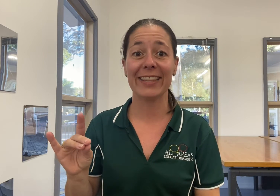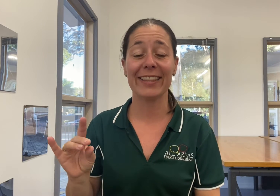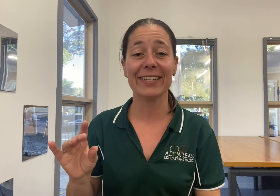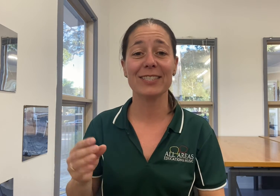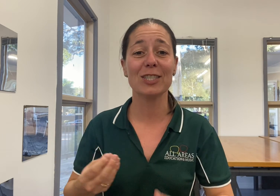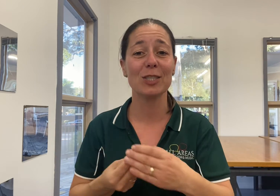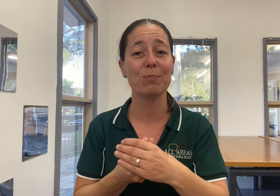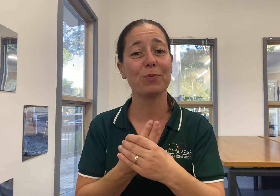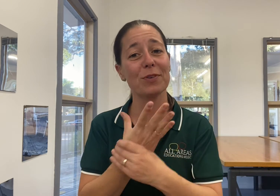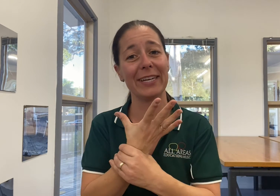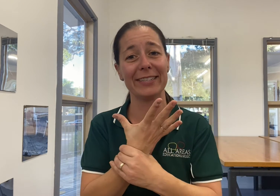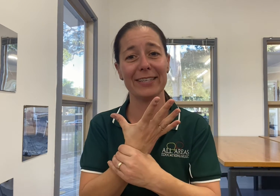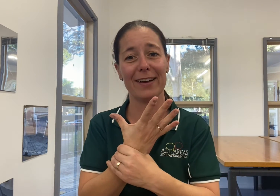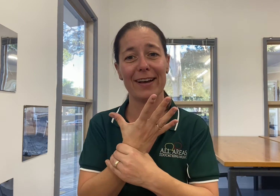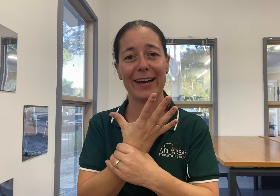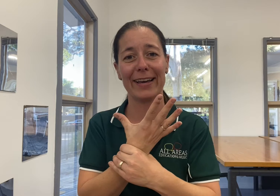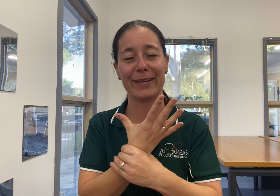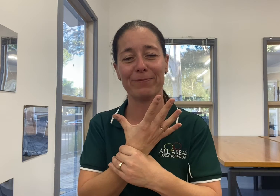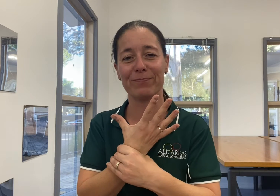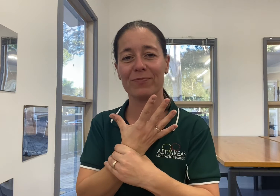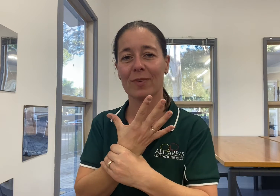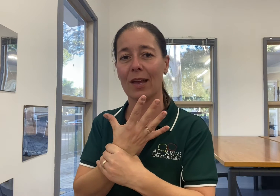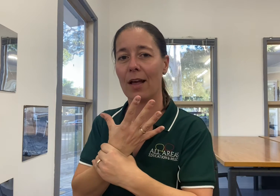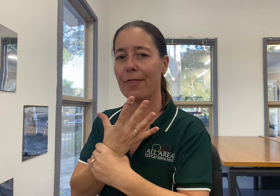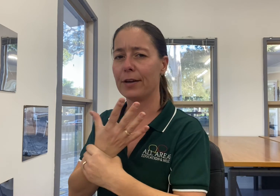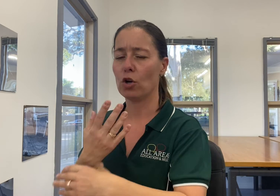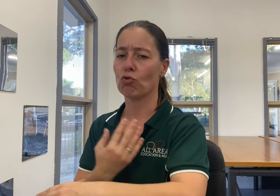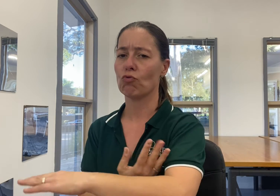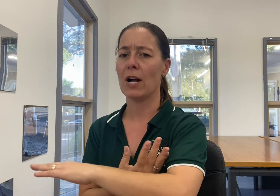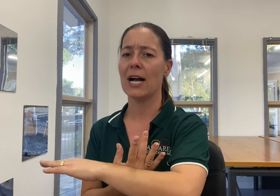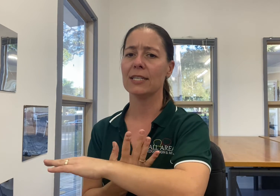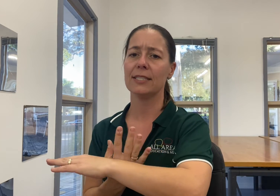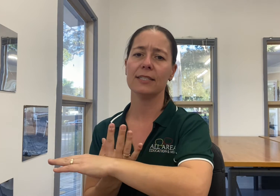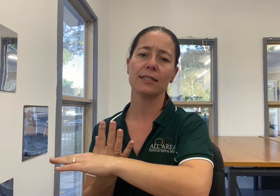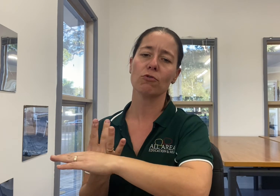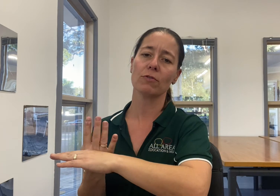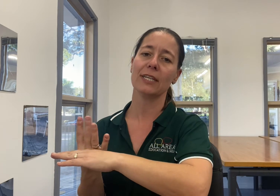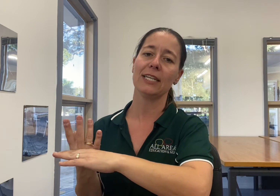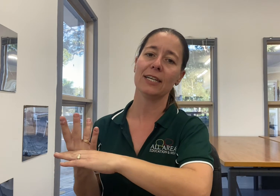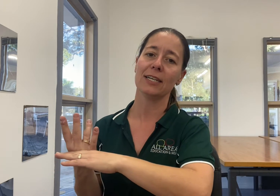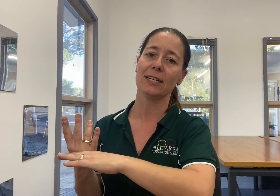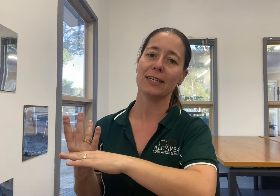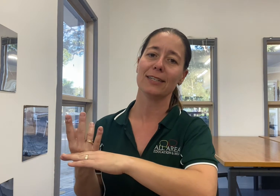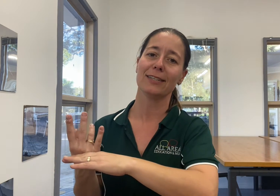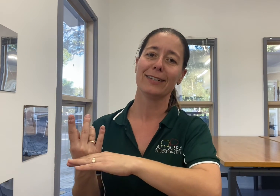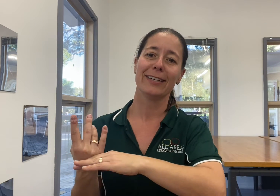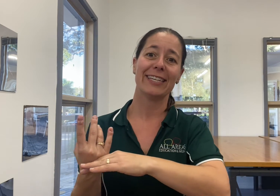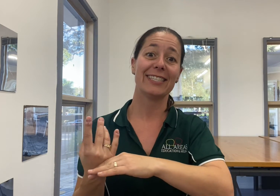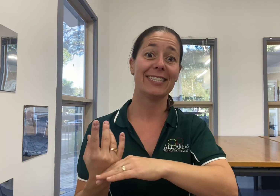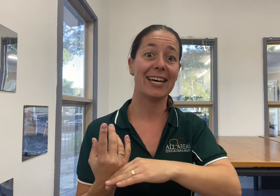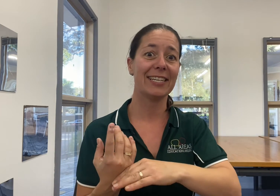the springtime. The grass is greener. It's starting to